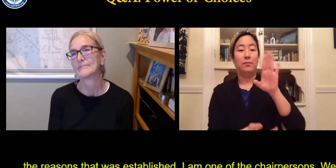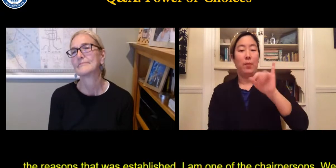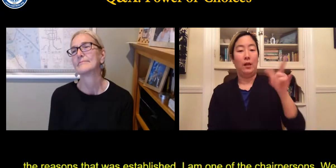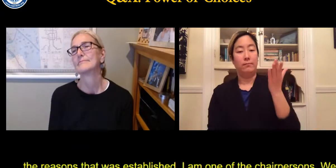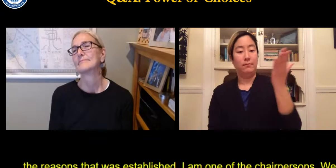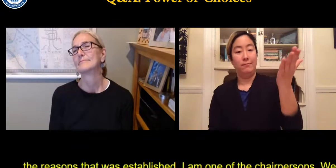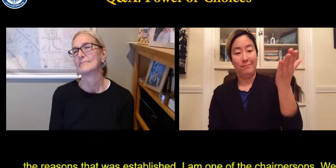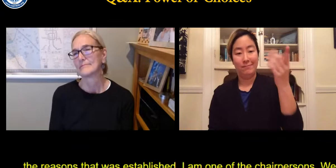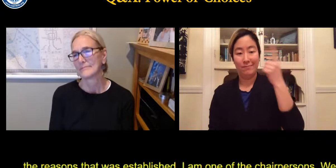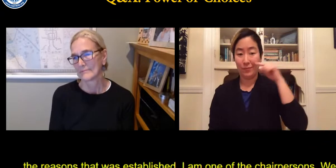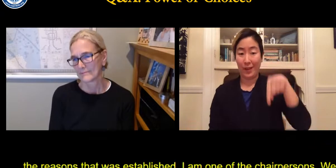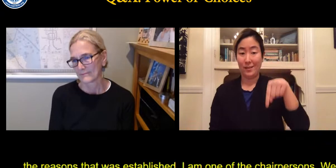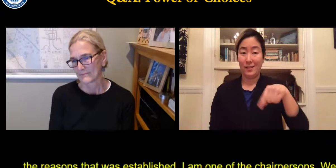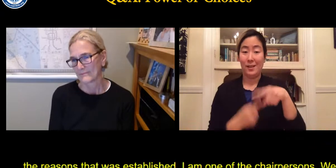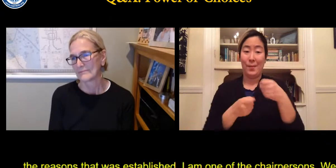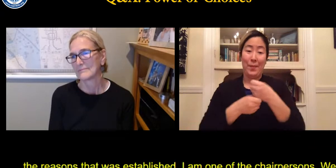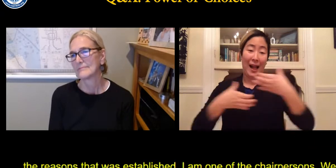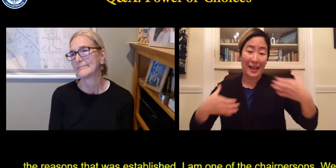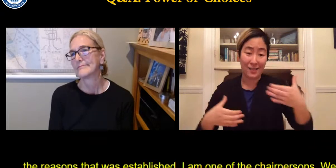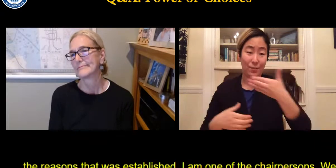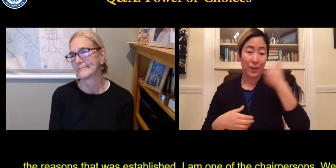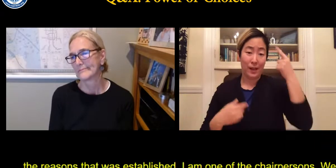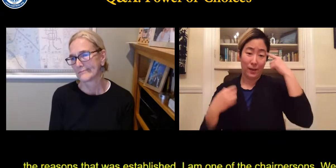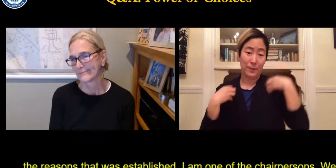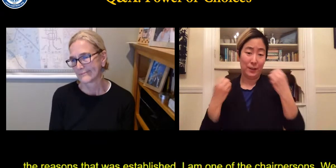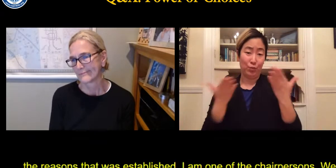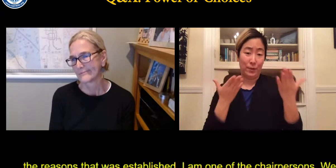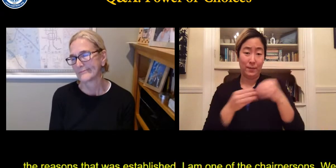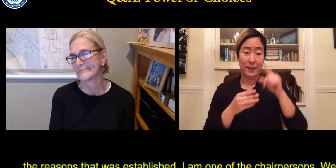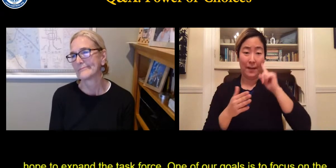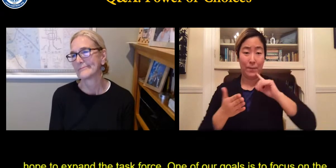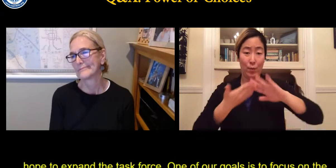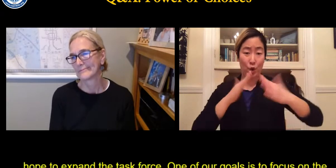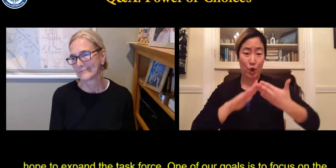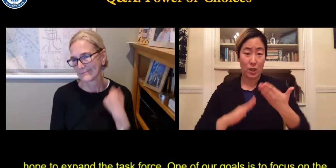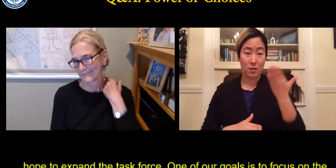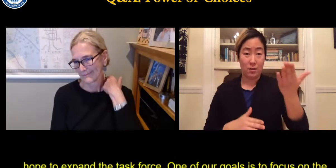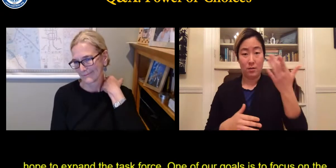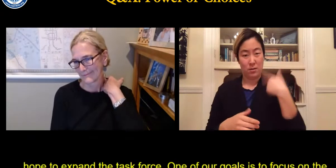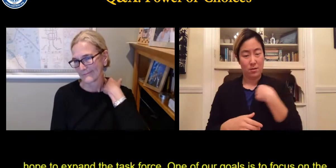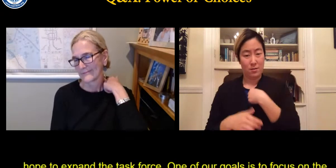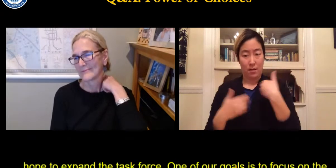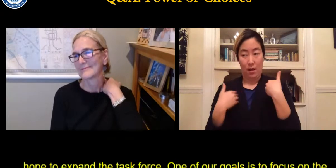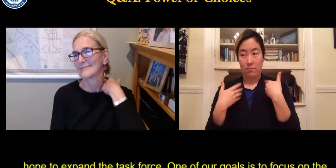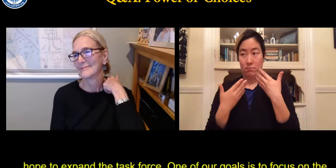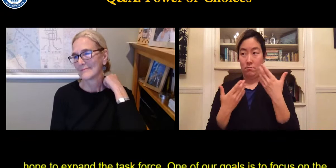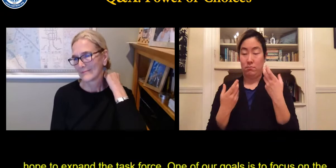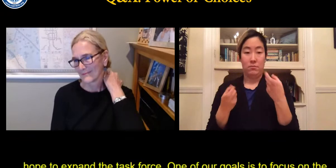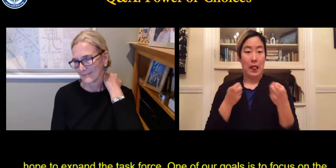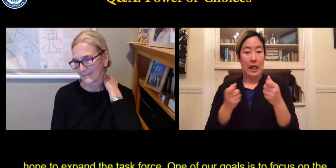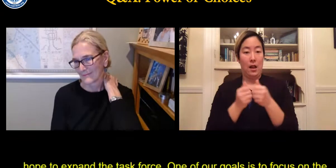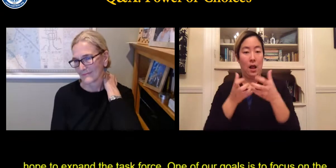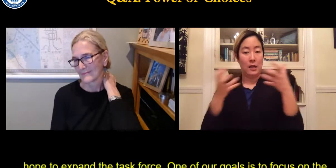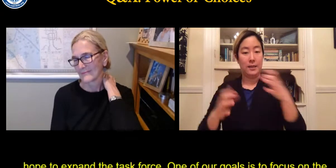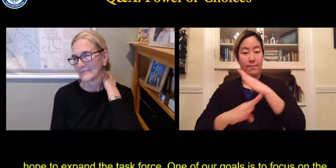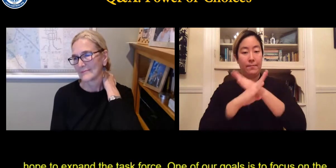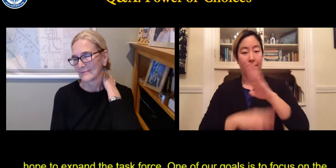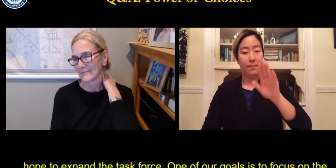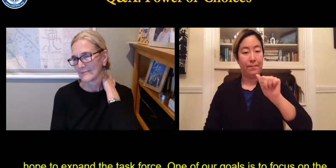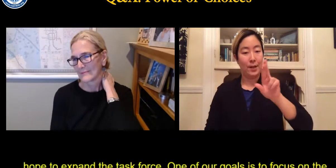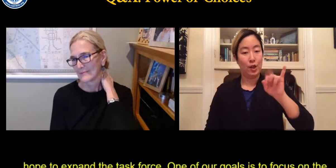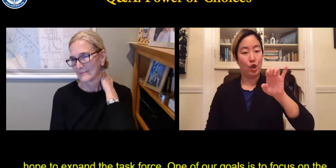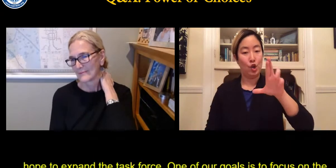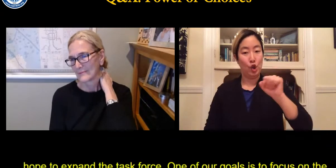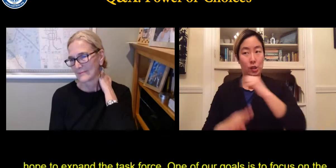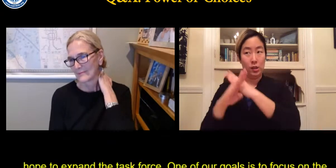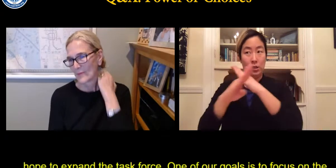on those to be able to package that and justify the bill, because expanding mental health services for the deaf